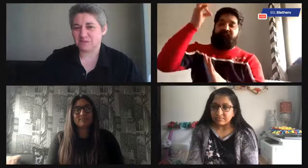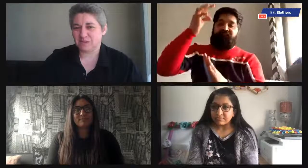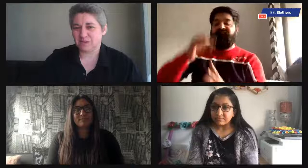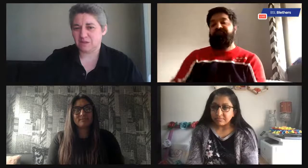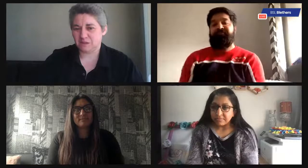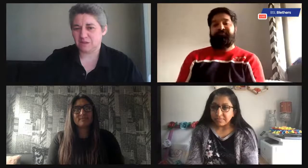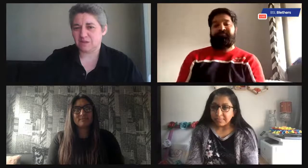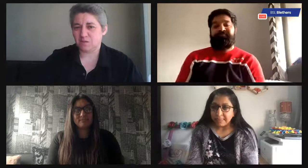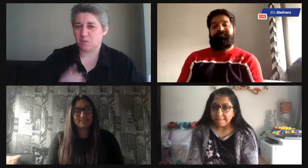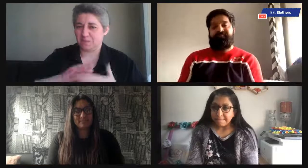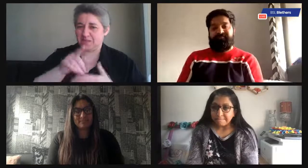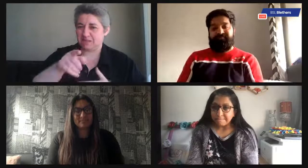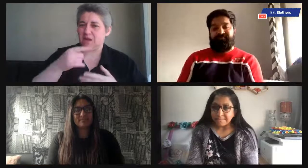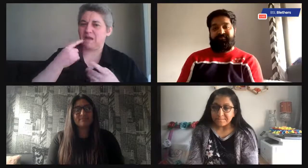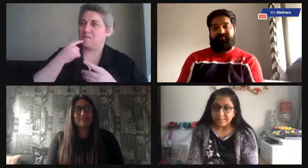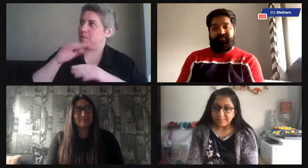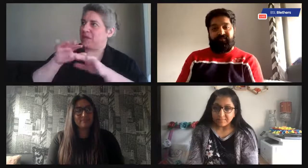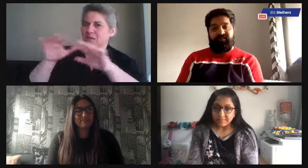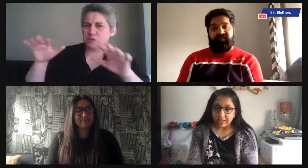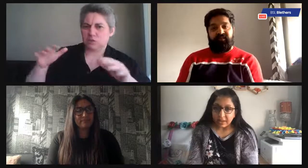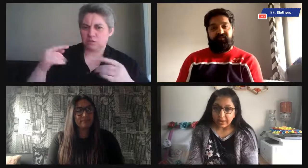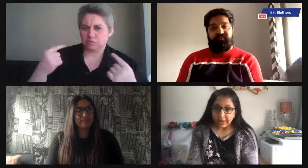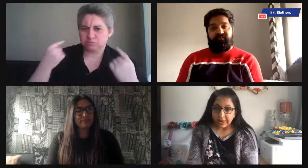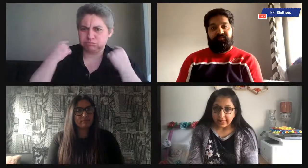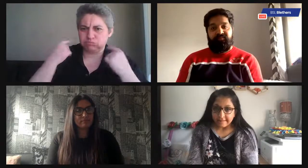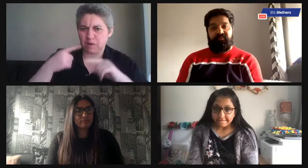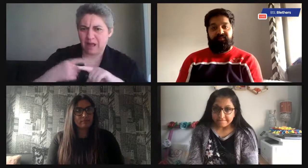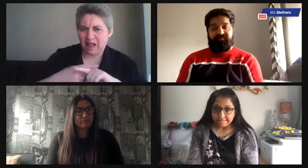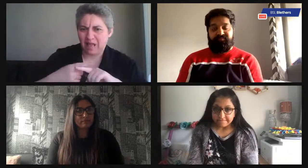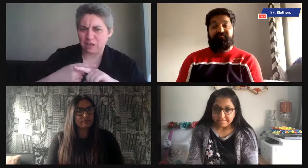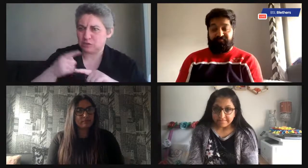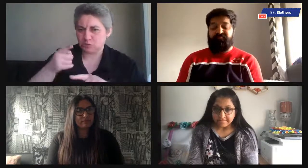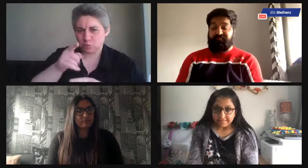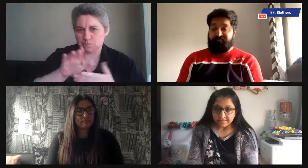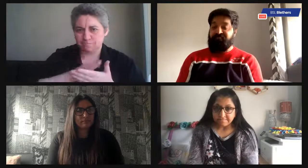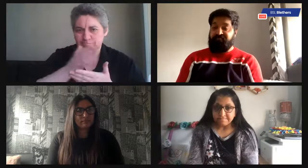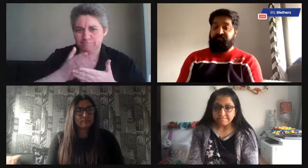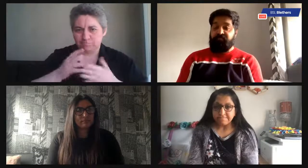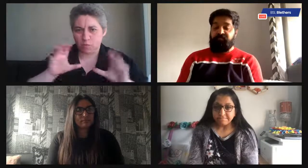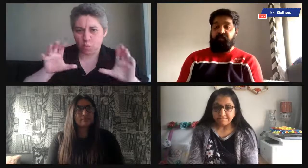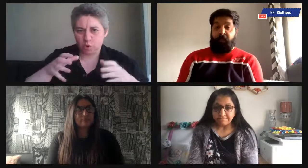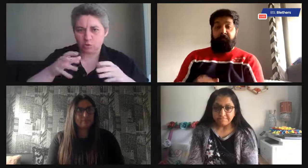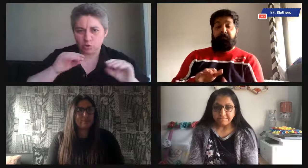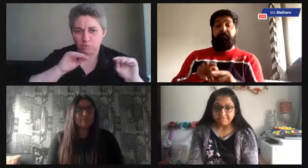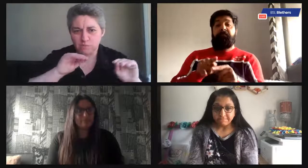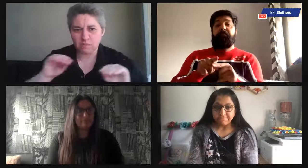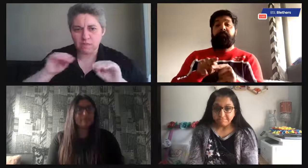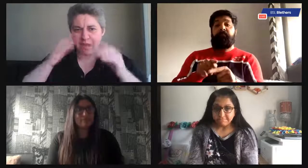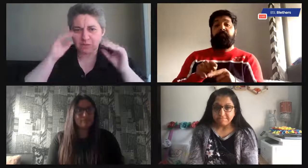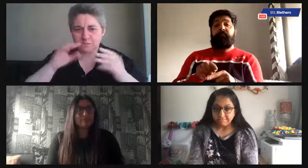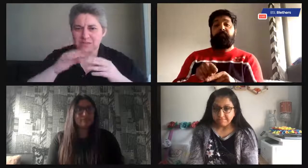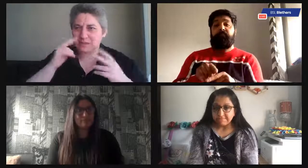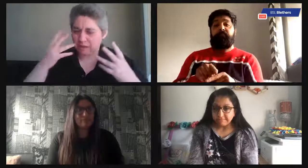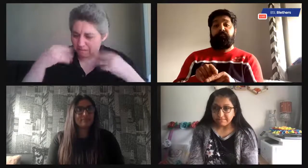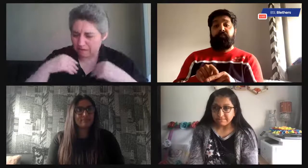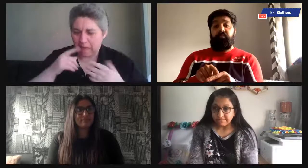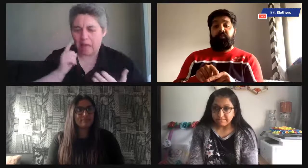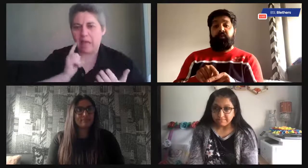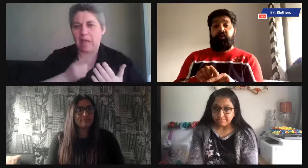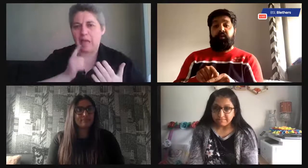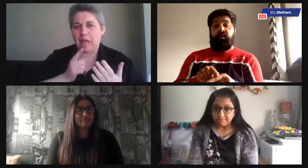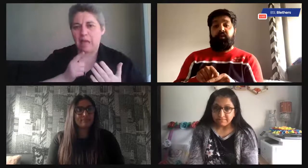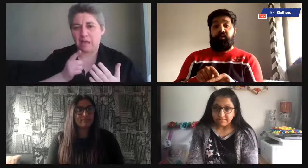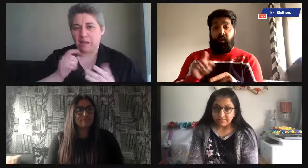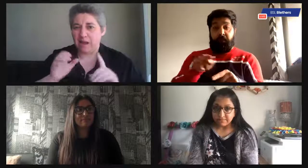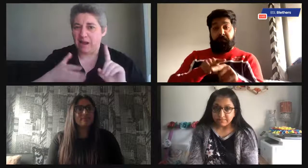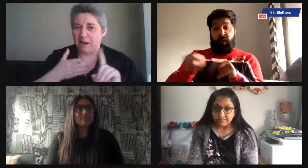educating people of what the current terms are, but also future proofing it so that they know the future terms, what's happening. So yeah, you're doing